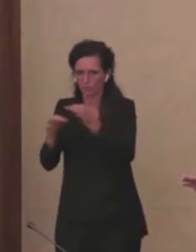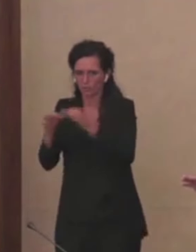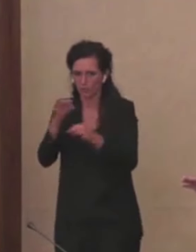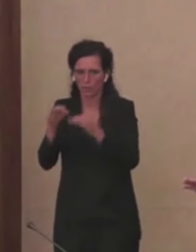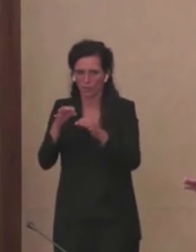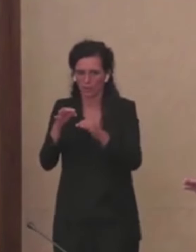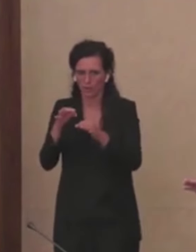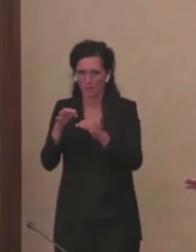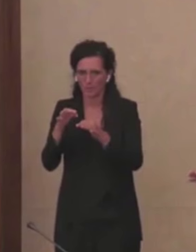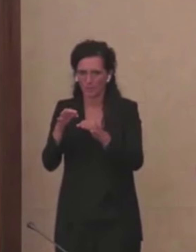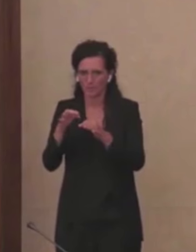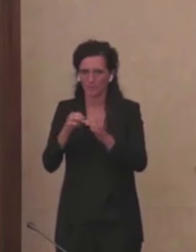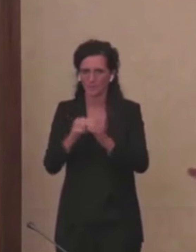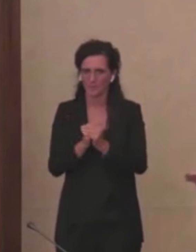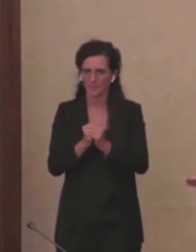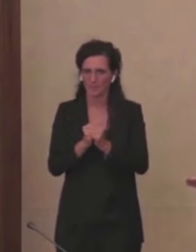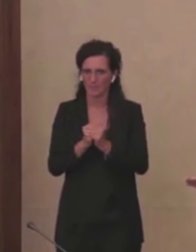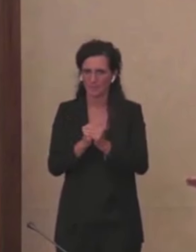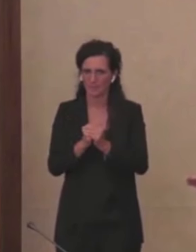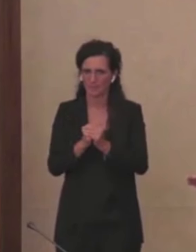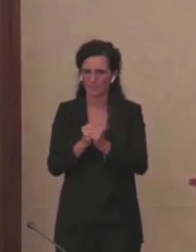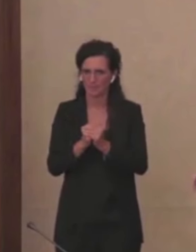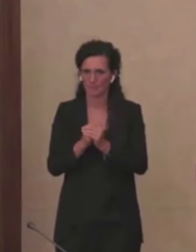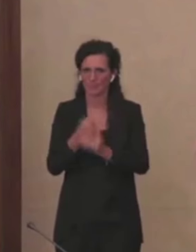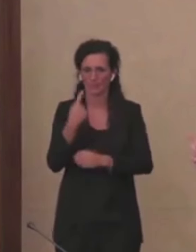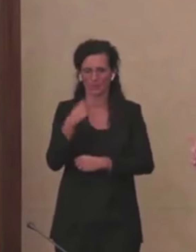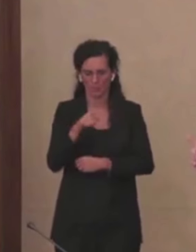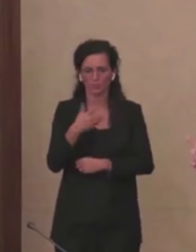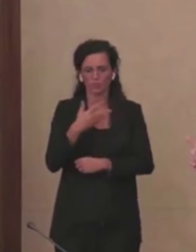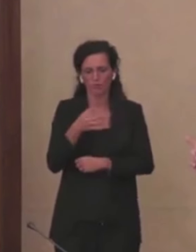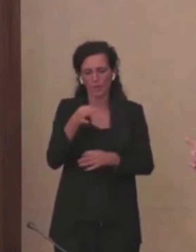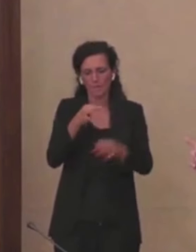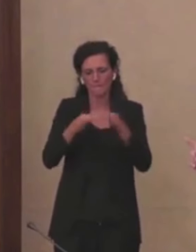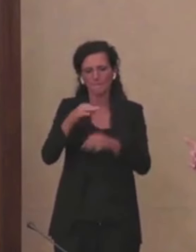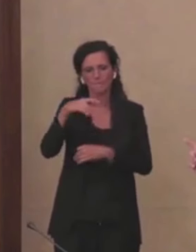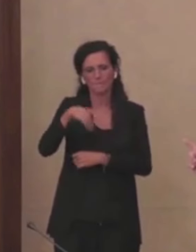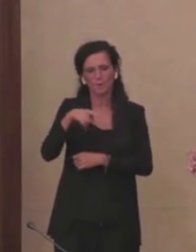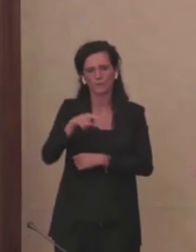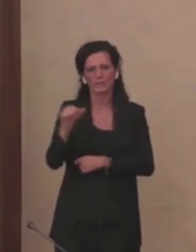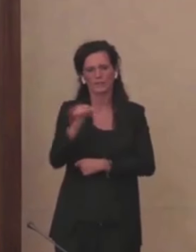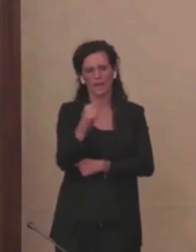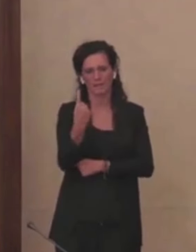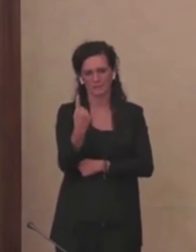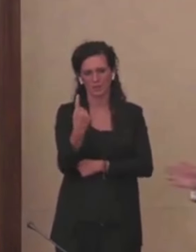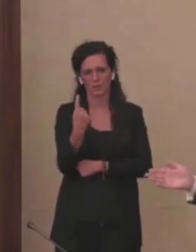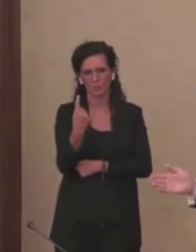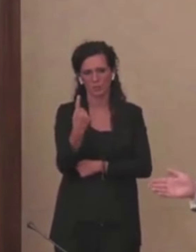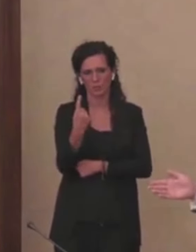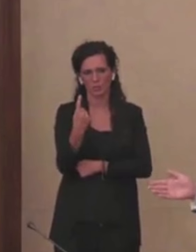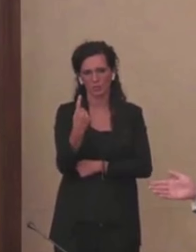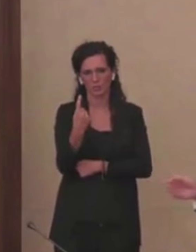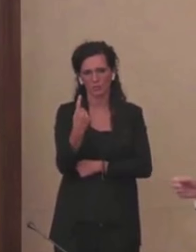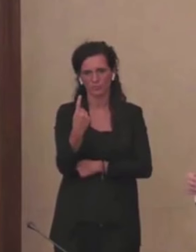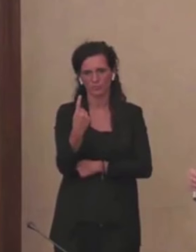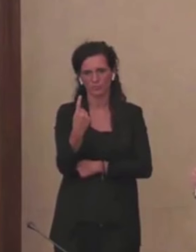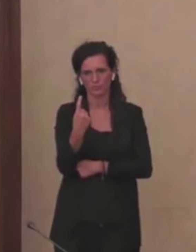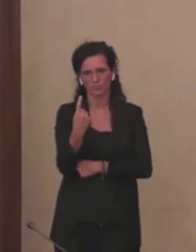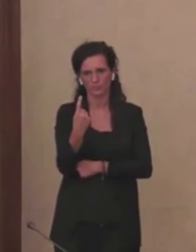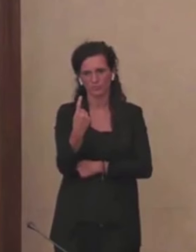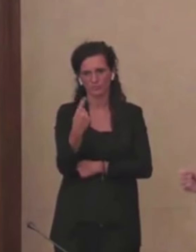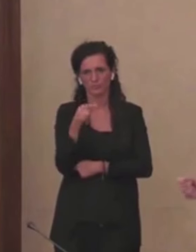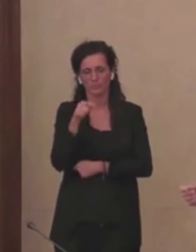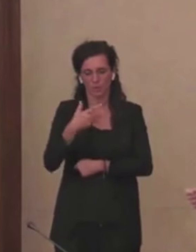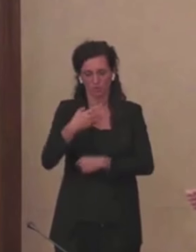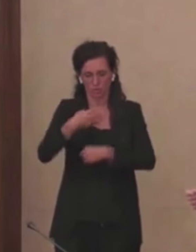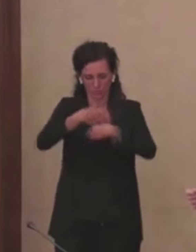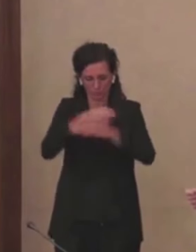genome sequencing of the SARS-CoV-2 virus in these cells, only remnants